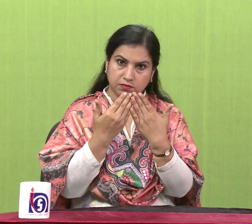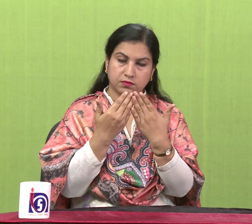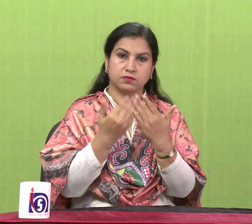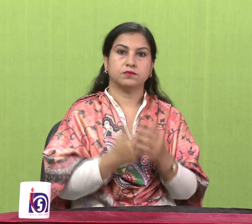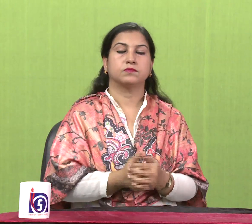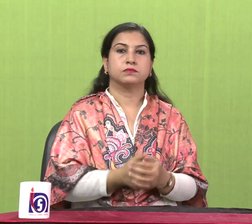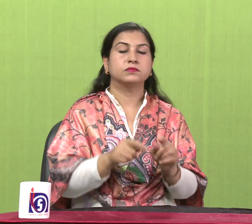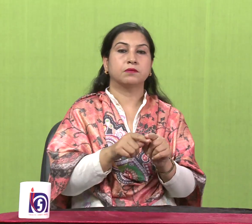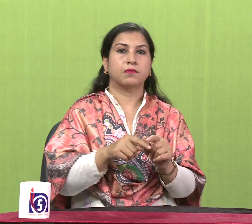physical,